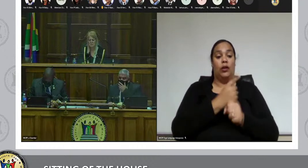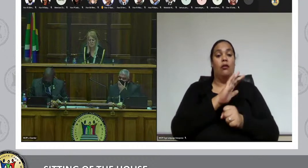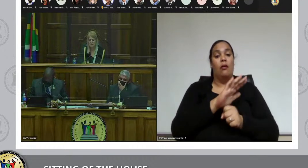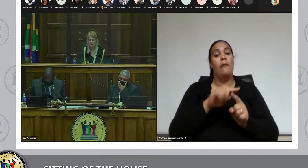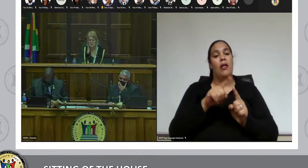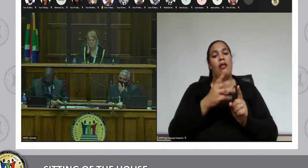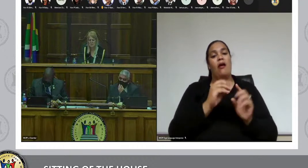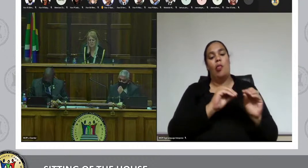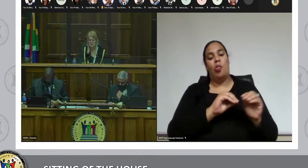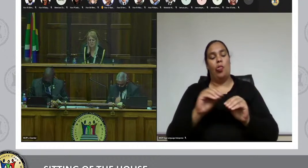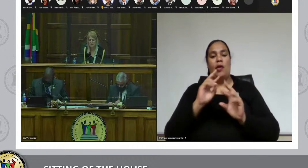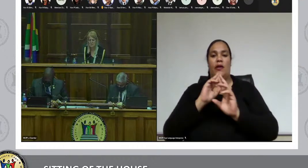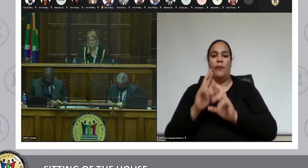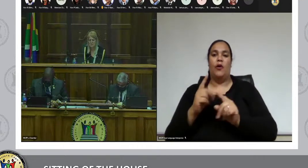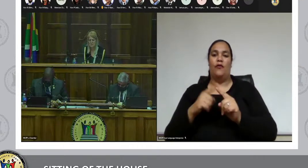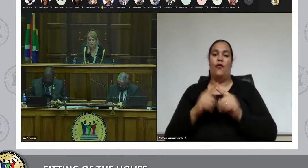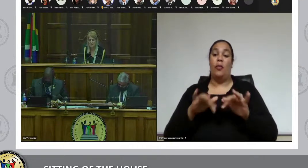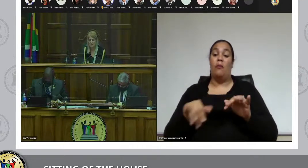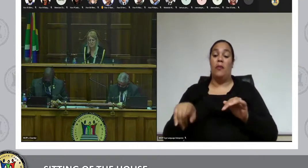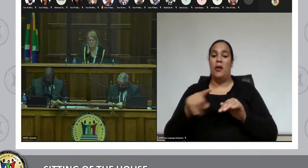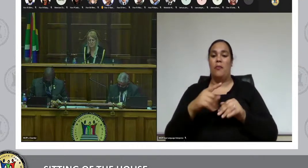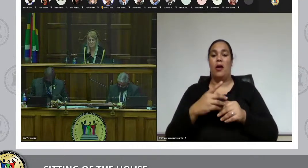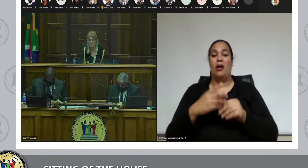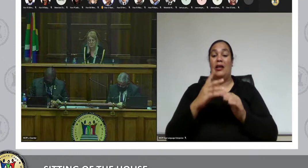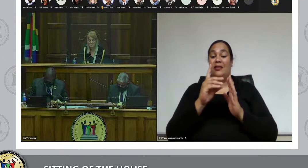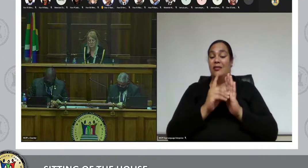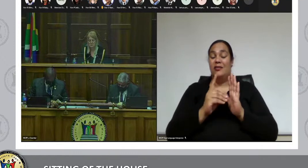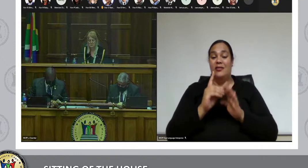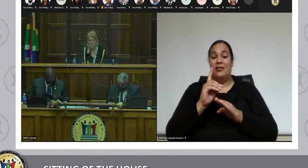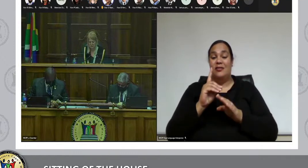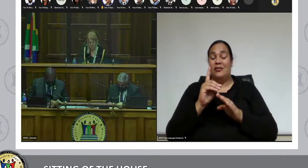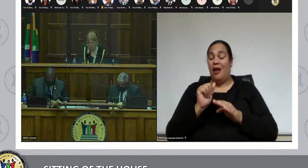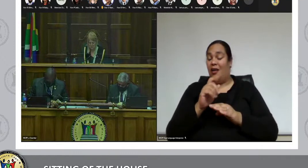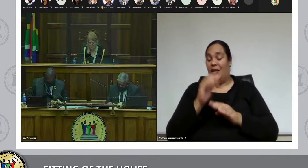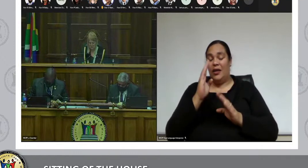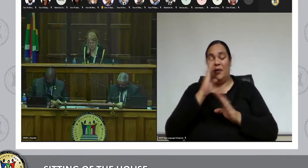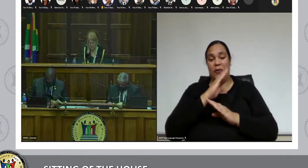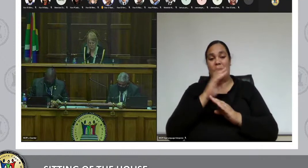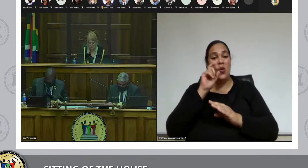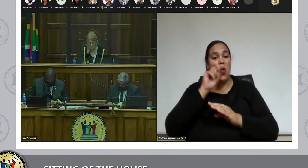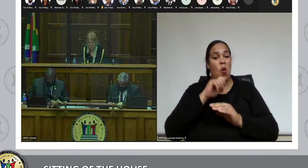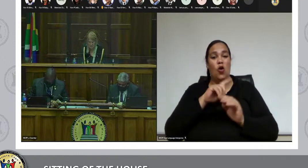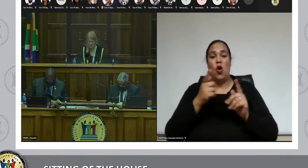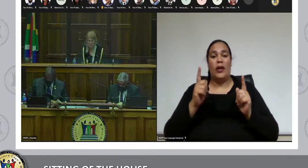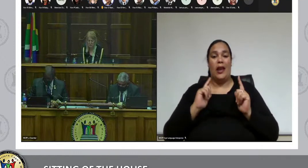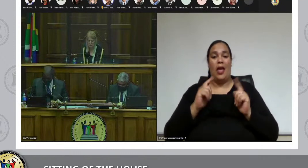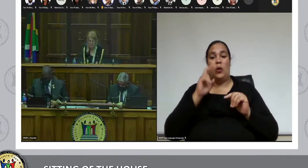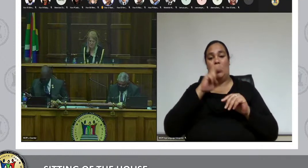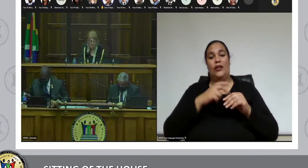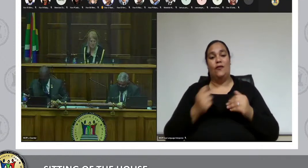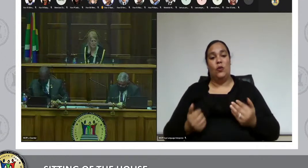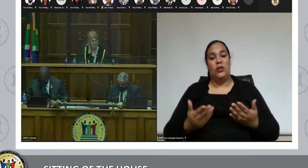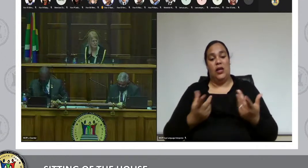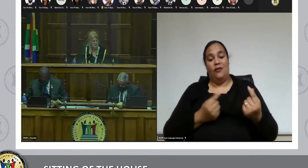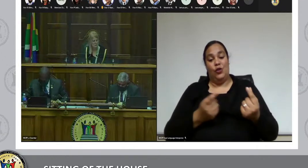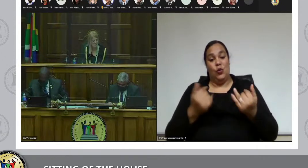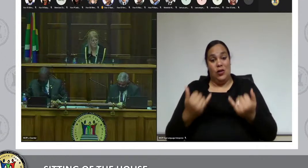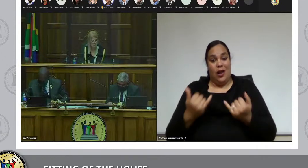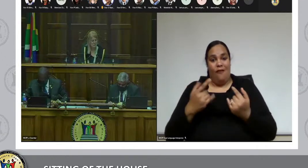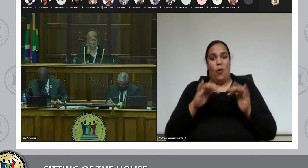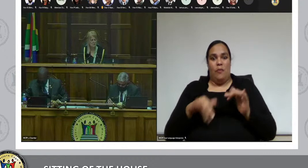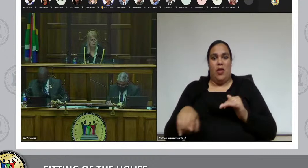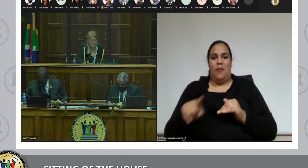are delays in the reporting of the population, outdated data used in the calculation, does not allow for the need to deliver services immediately to